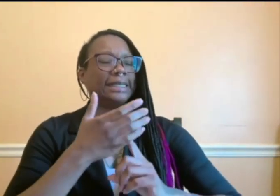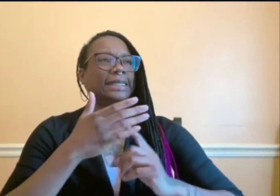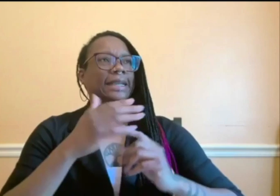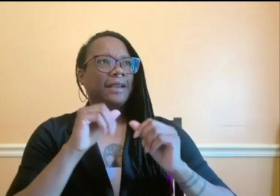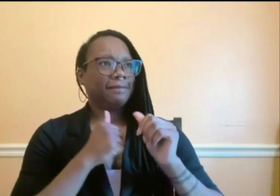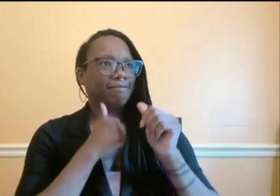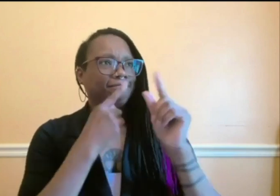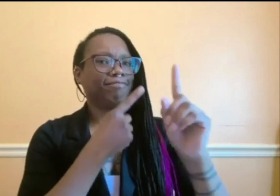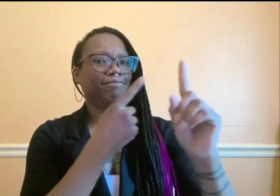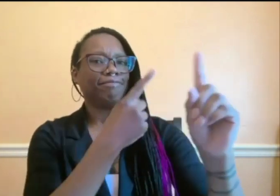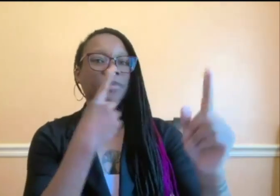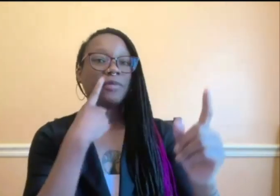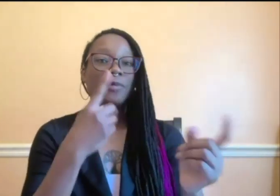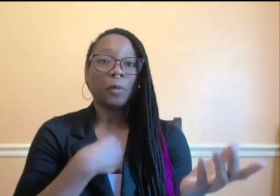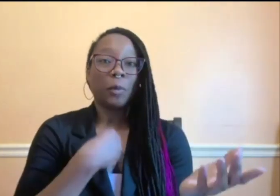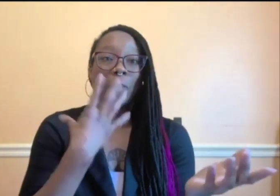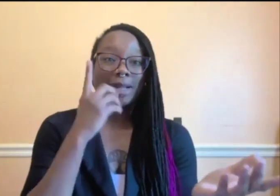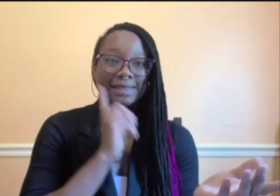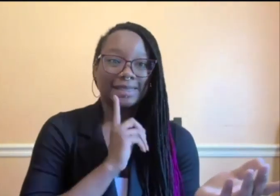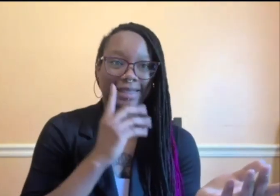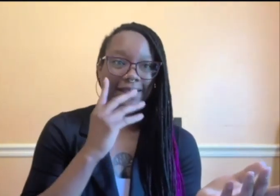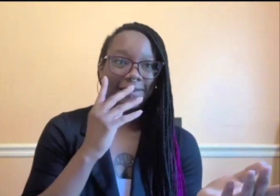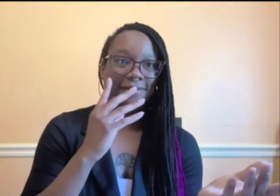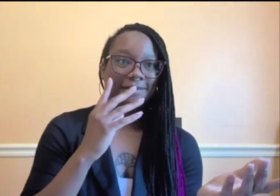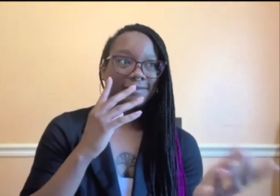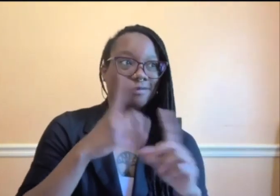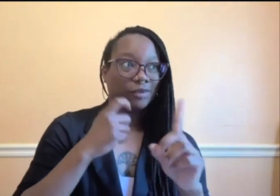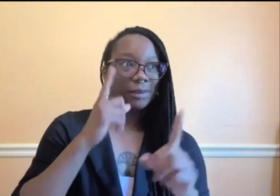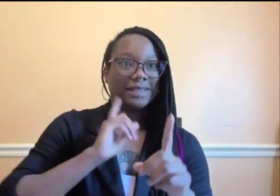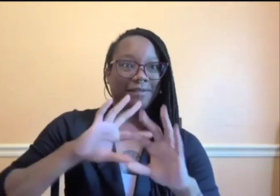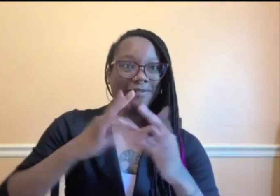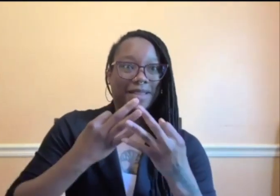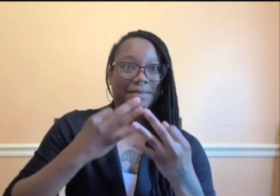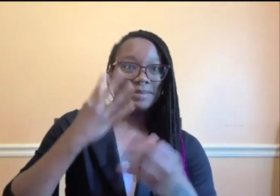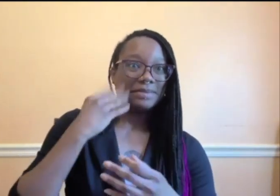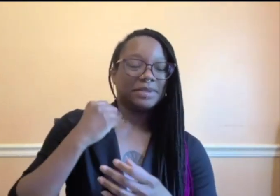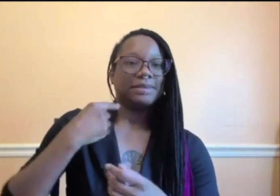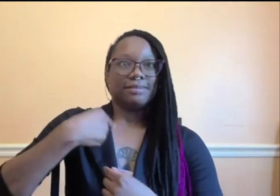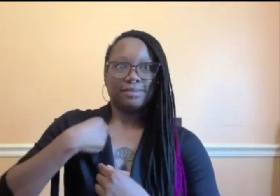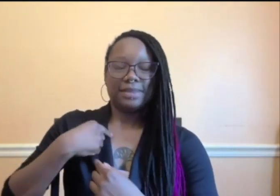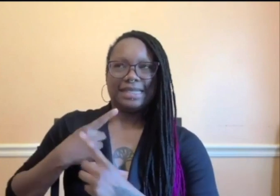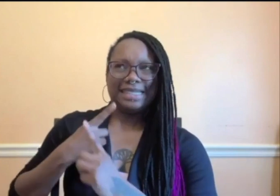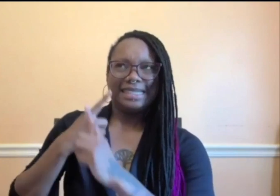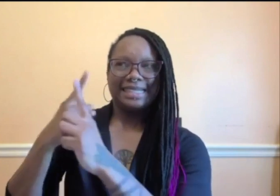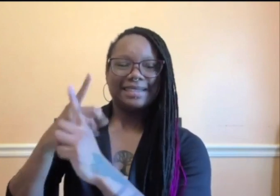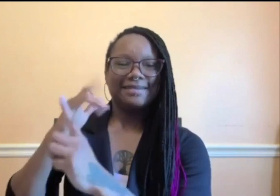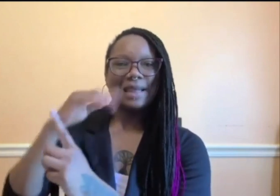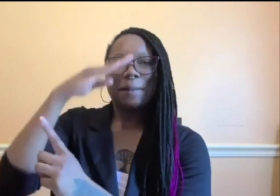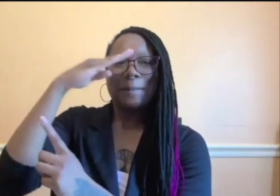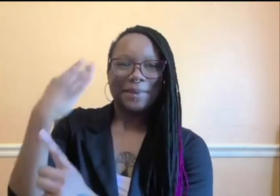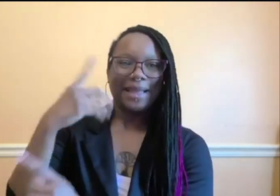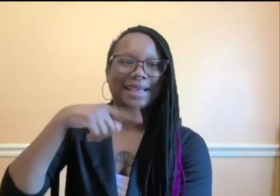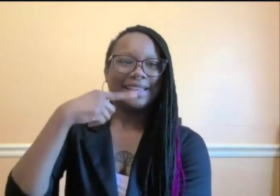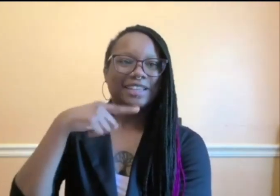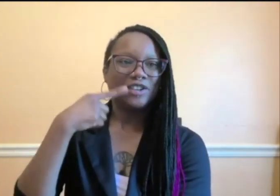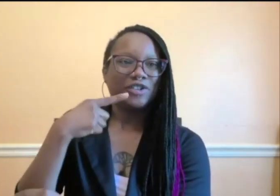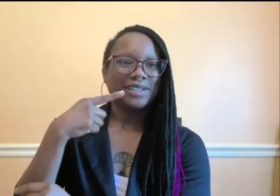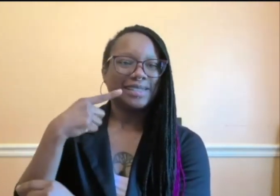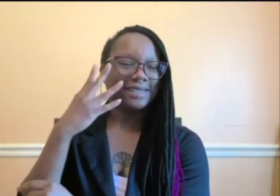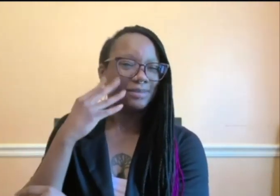like Dr. Oni mentioned. It's about achieving those goals, and you think that white success is success, but